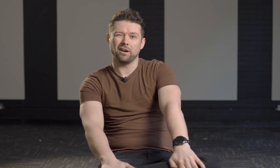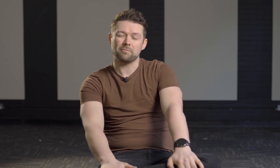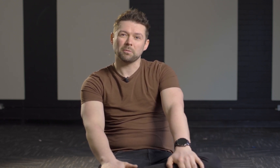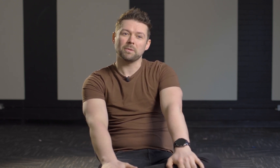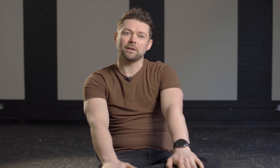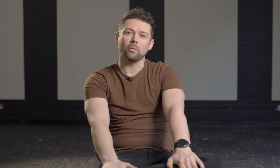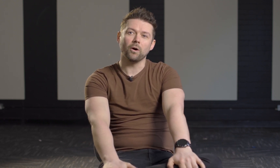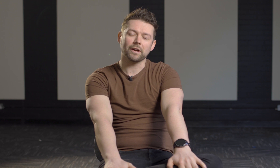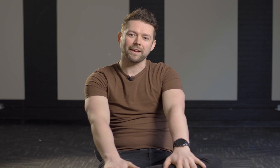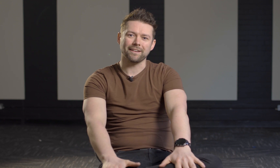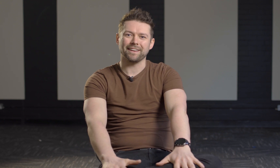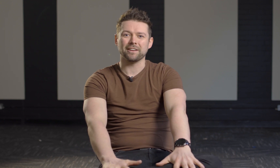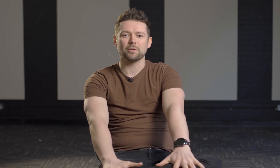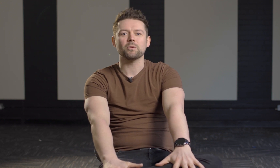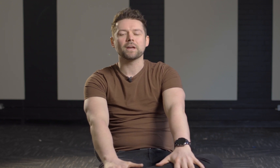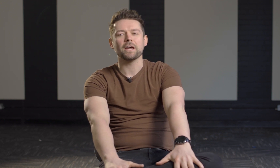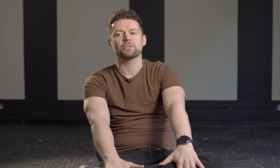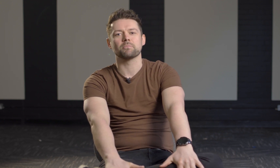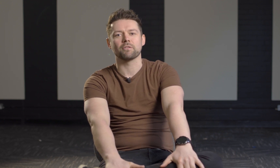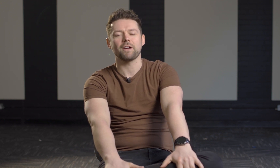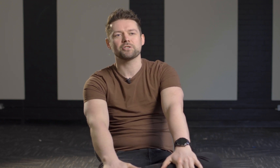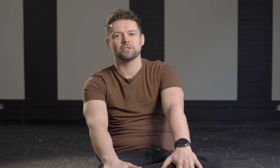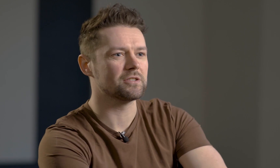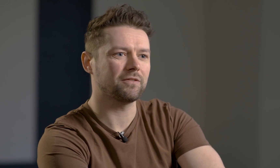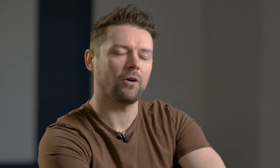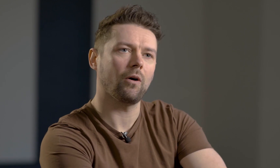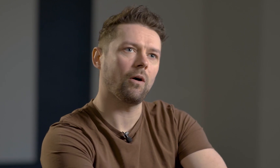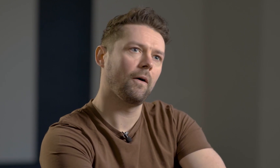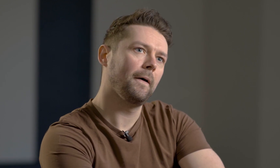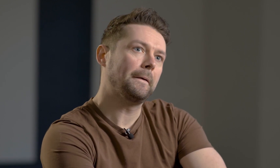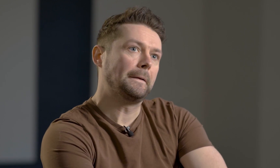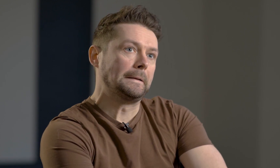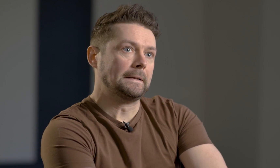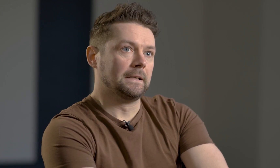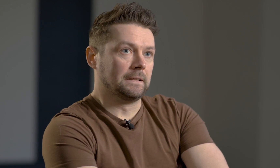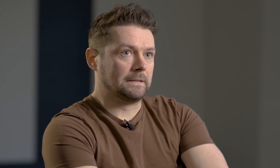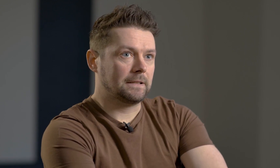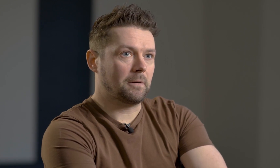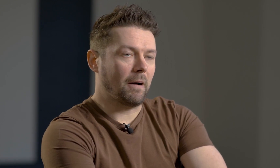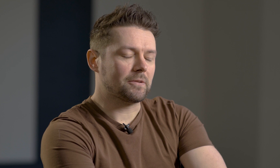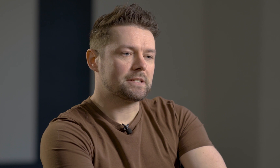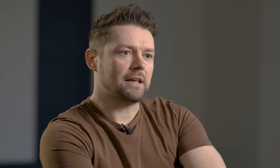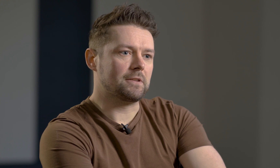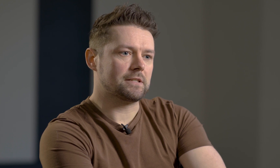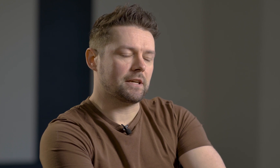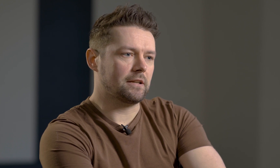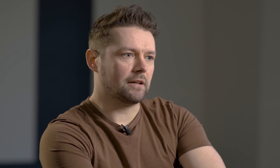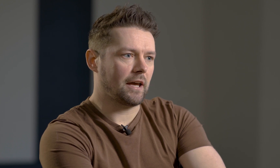I've probably been working in communication professions for about 17,